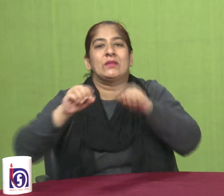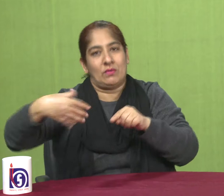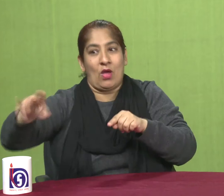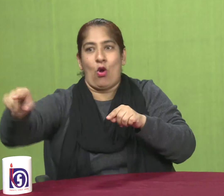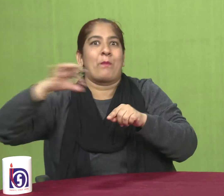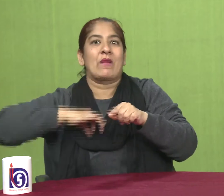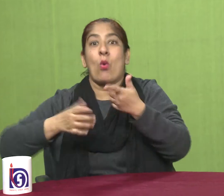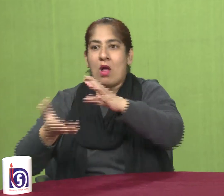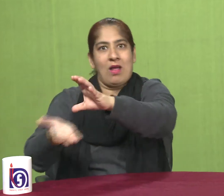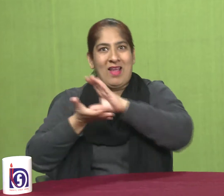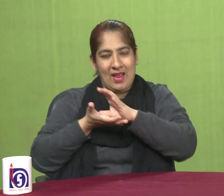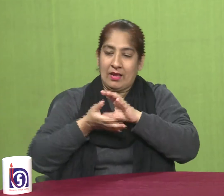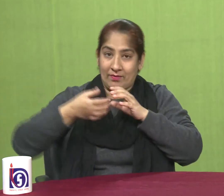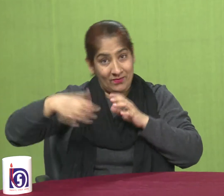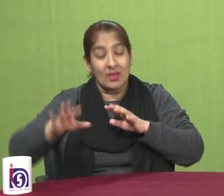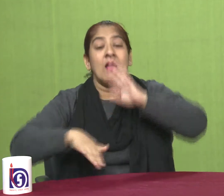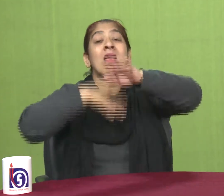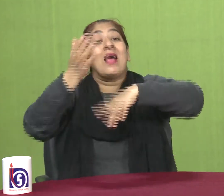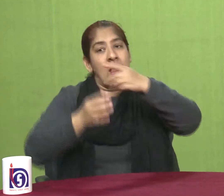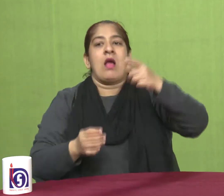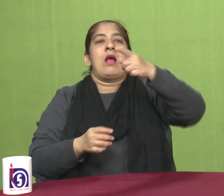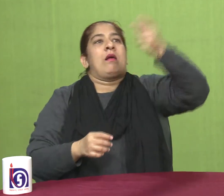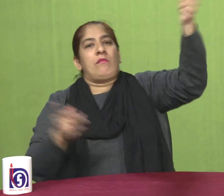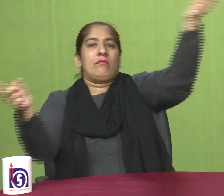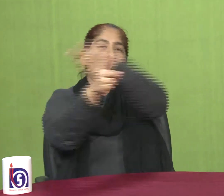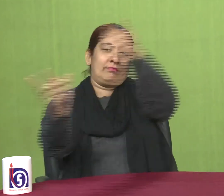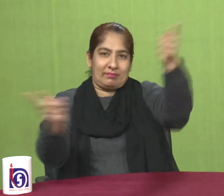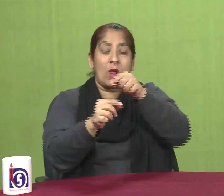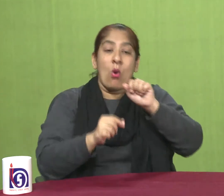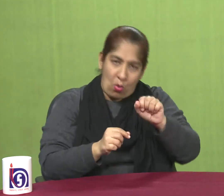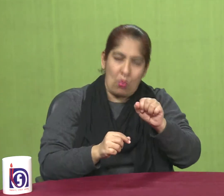will keep some interest from it and they will pay the amount. And when